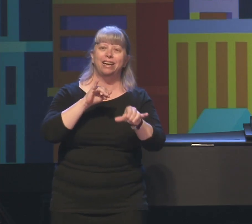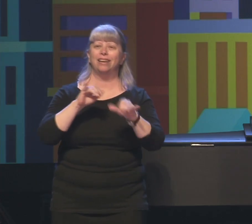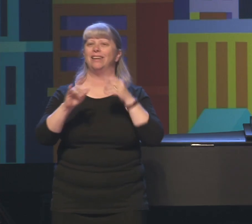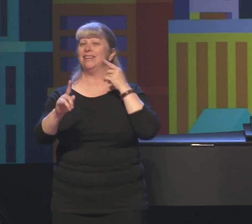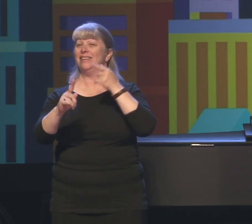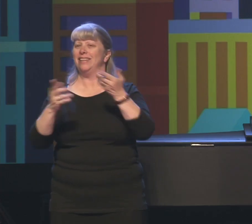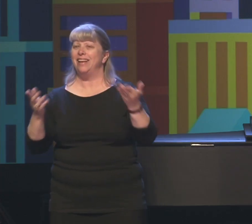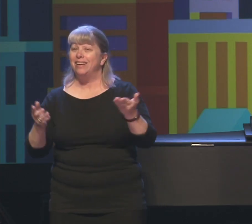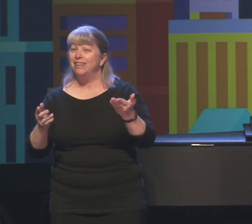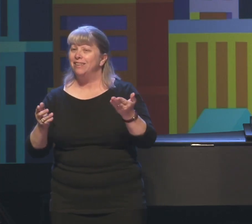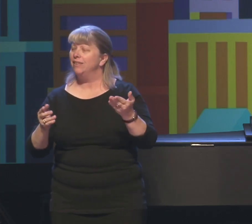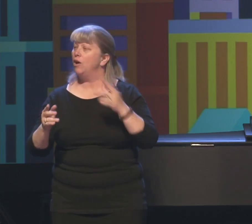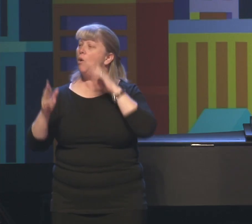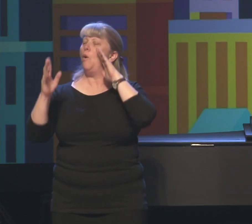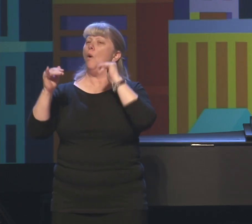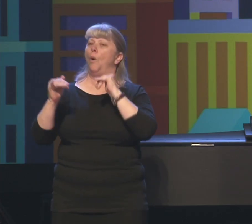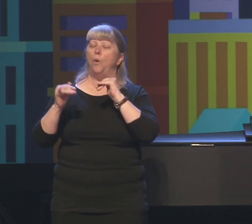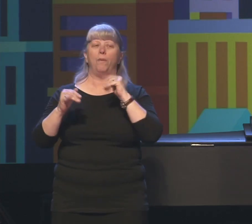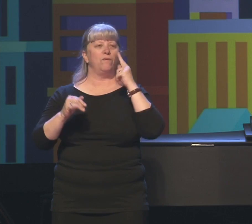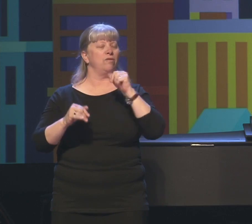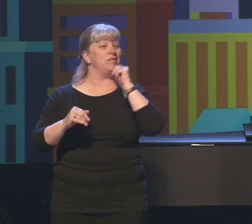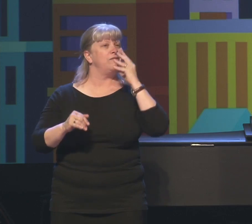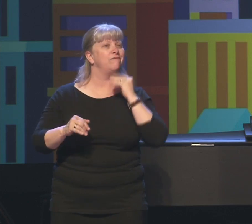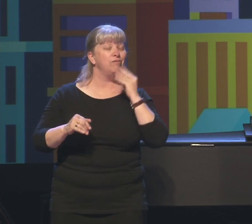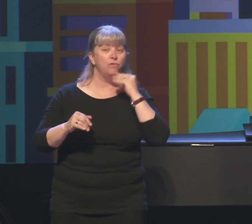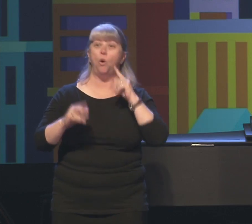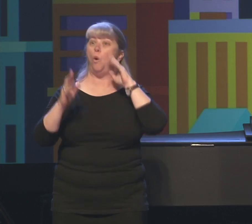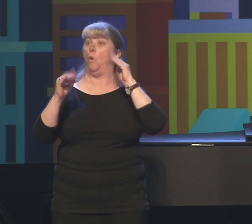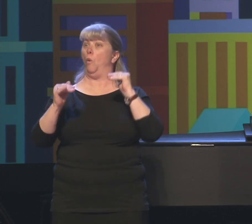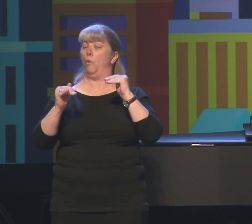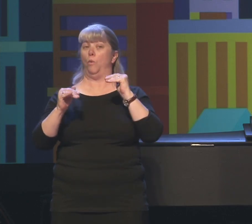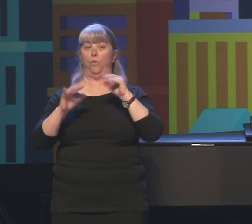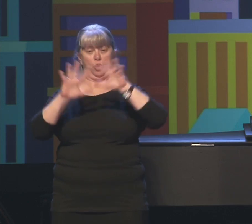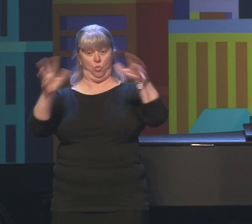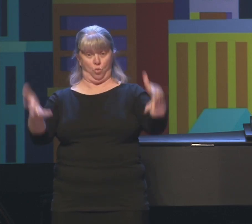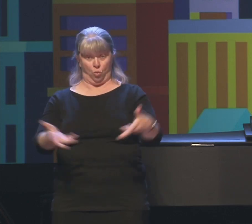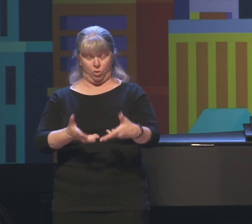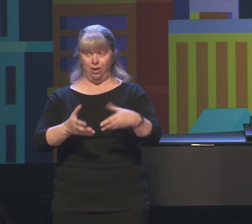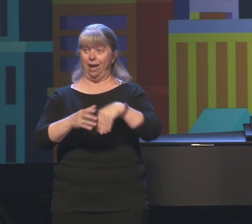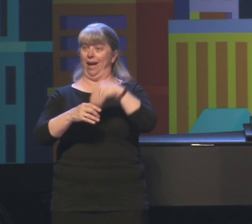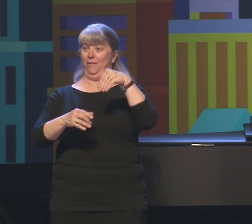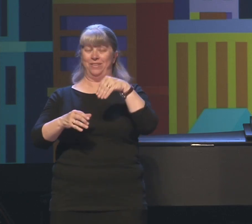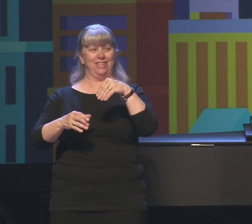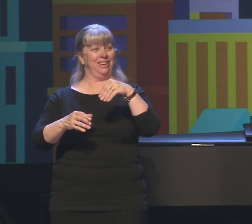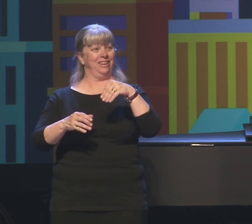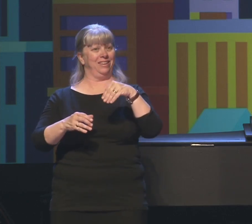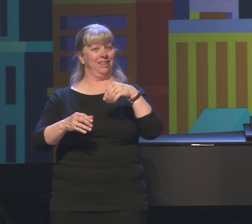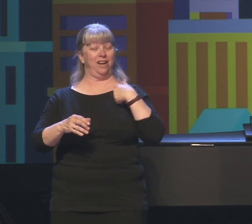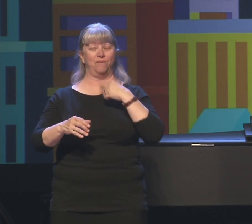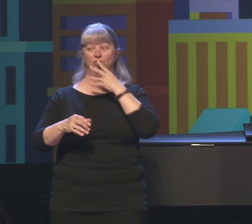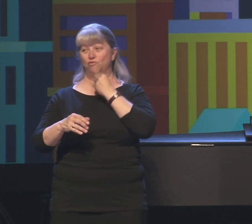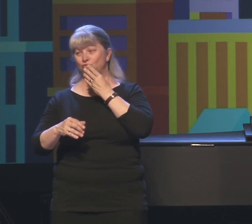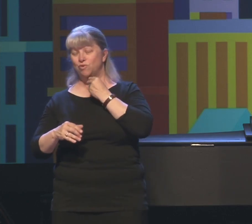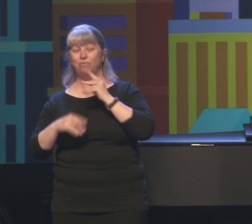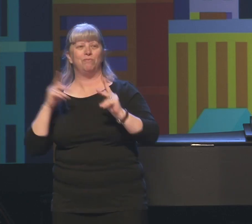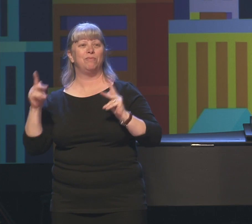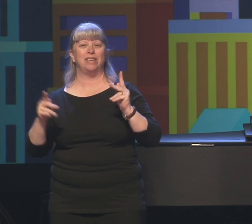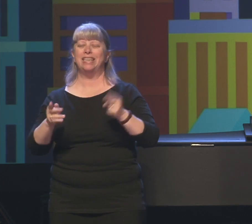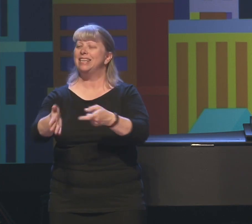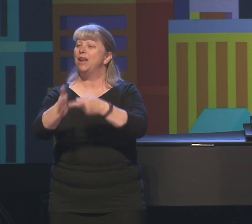thing. Hope for the Gentiles, right? So hope for the world outside of Judaism,